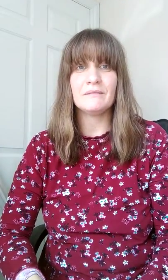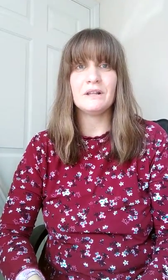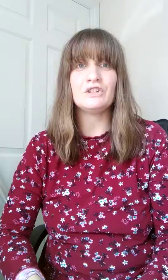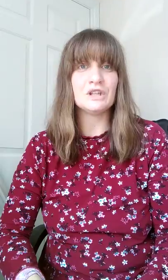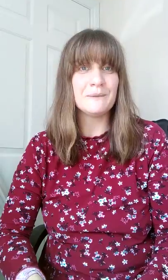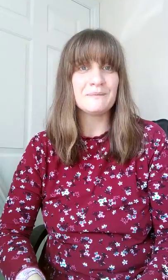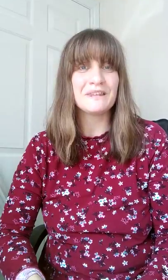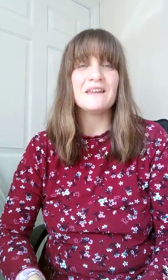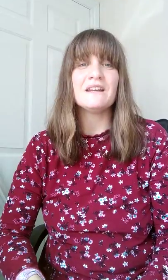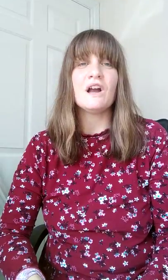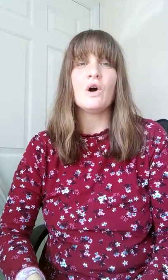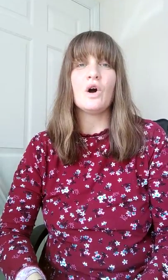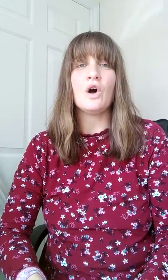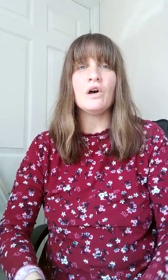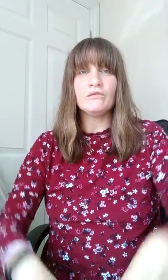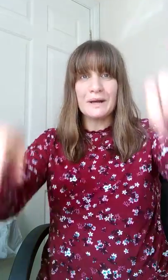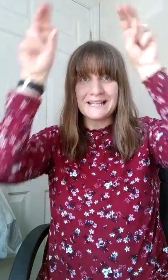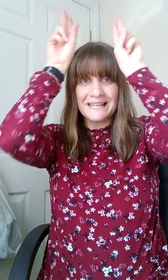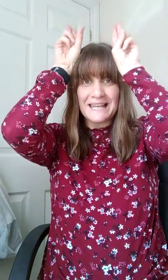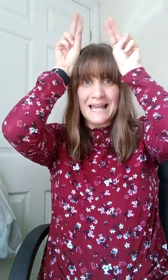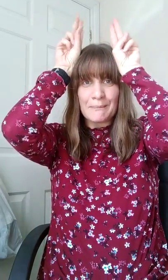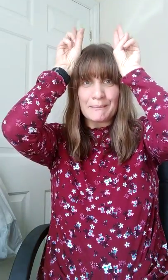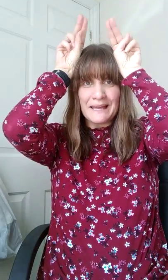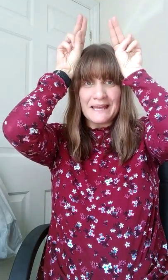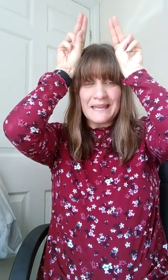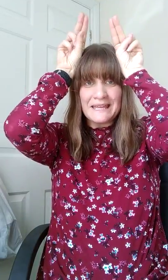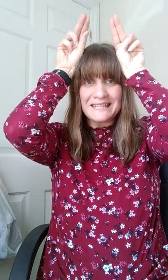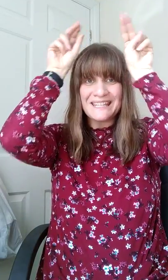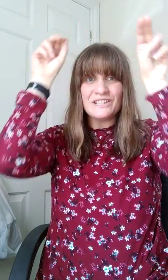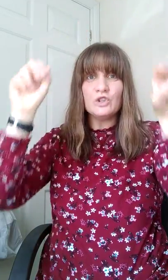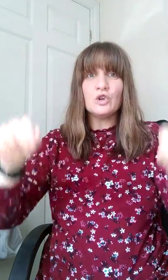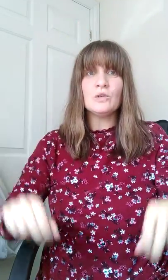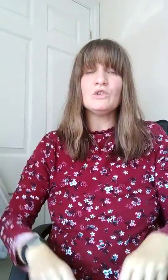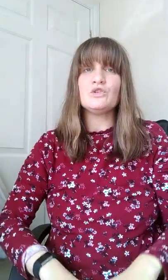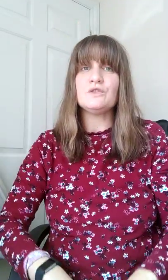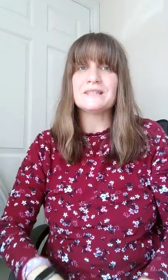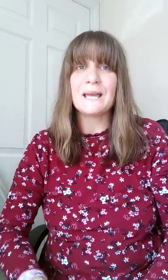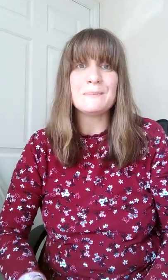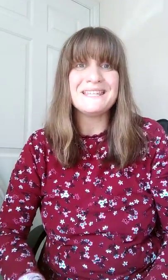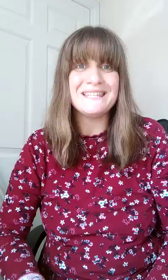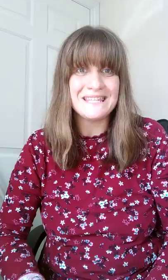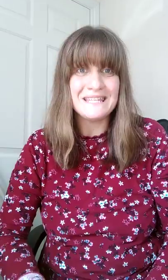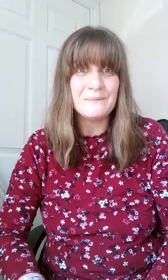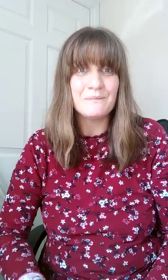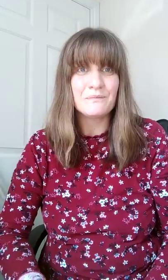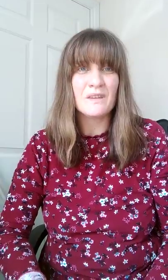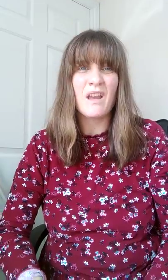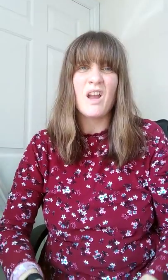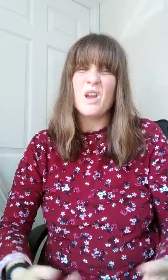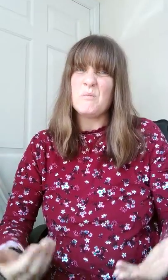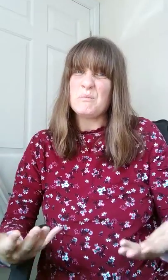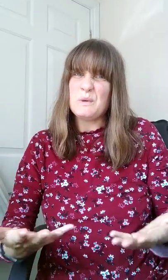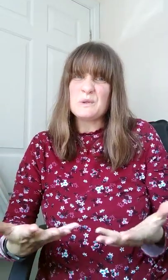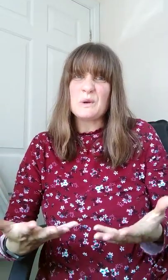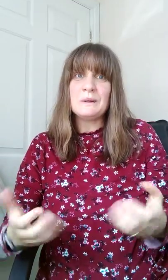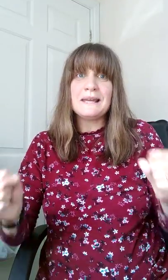Lunch time. Envoie le Lapin qui dorme jusqu'à midi. Si. Peut-on les